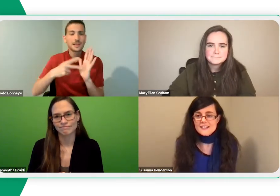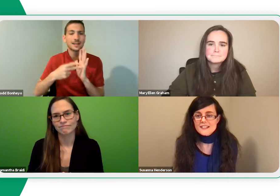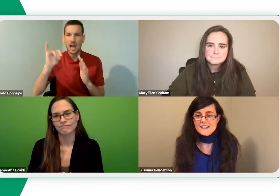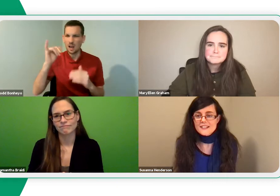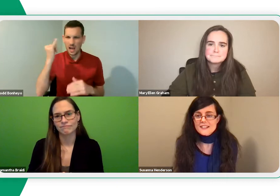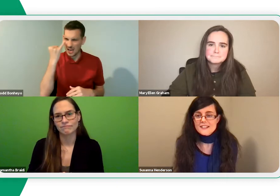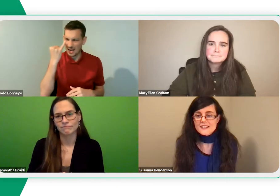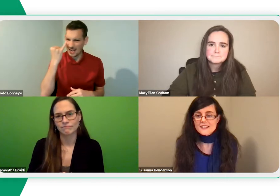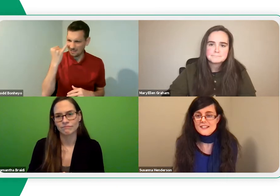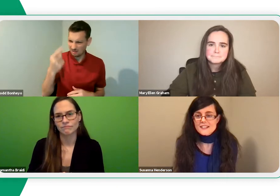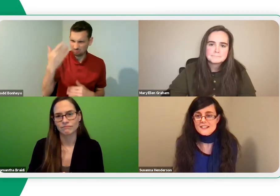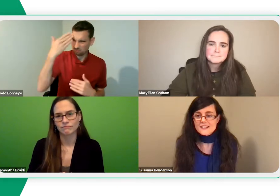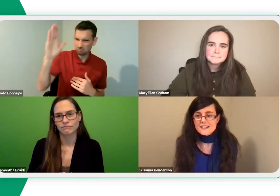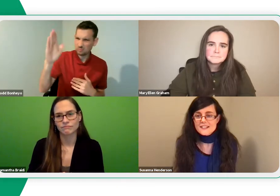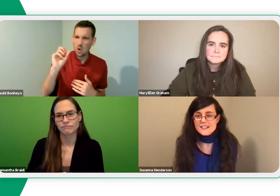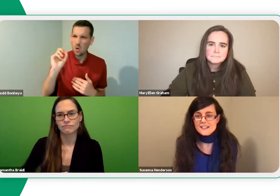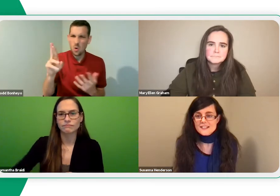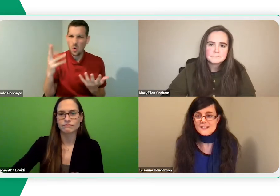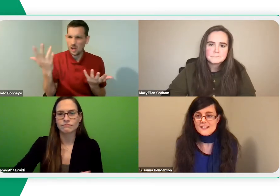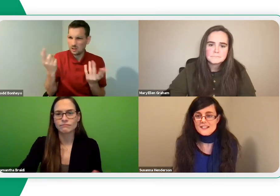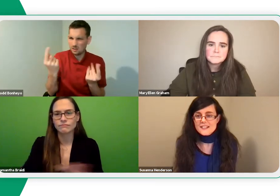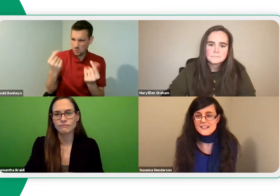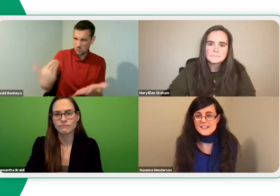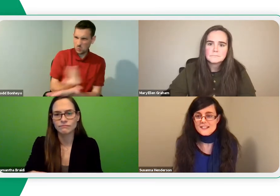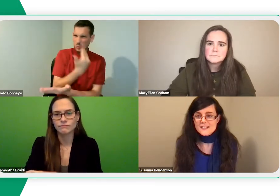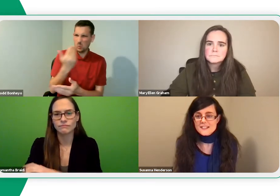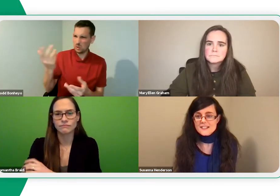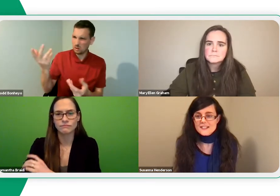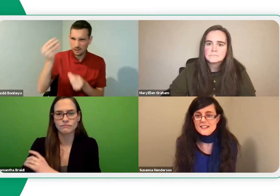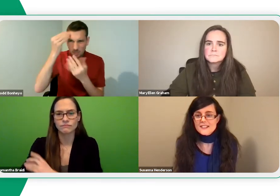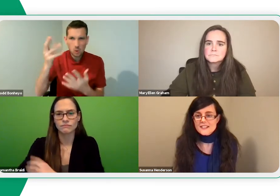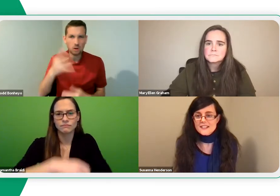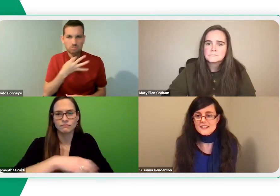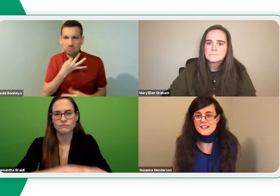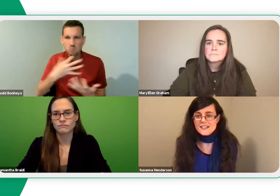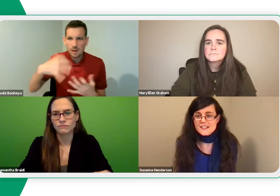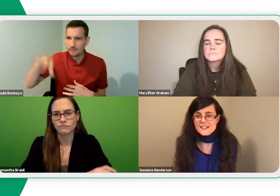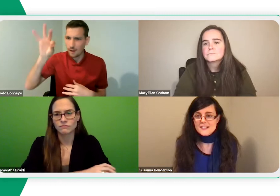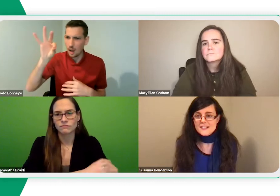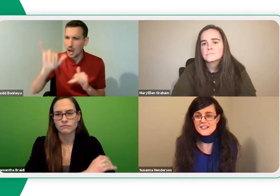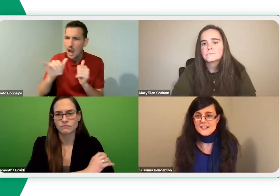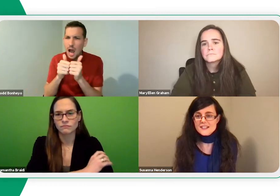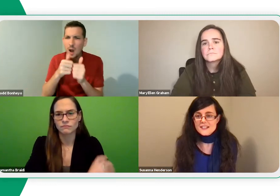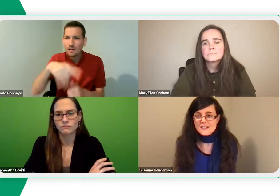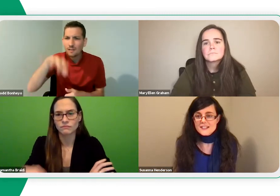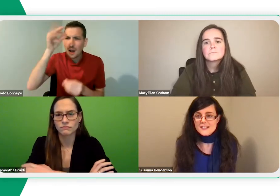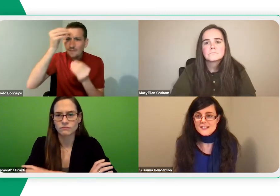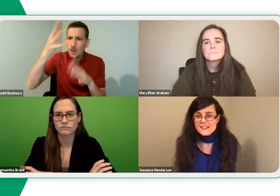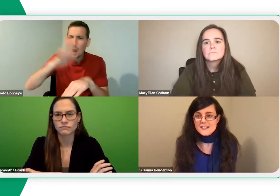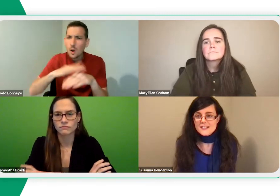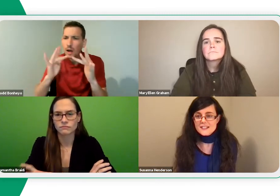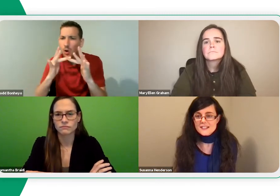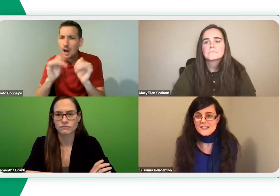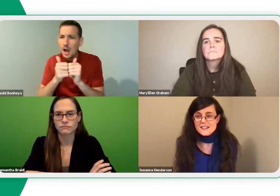I think financial literacy would be the fourth to add, to be honest. I don't know if students are struggling. They're like, this is new information. I